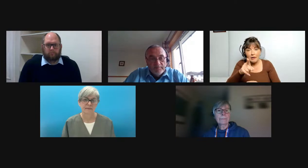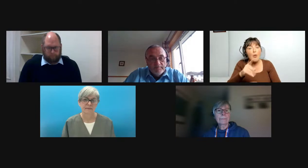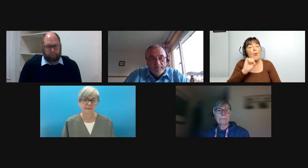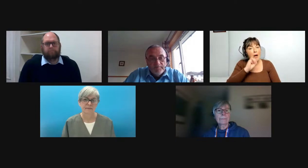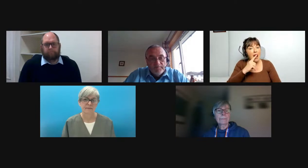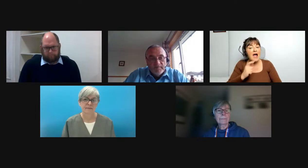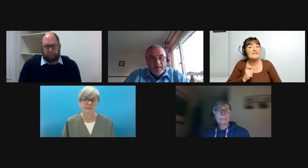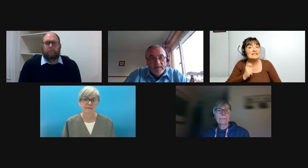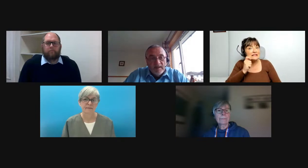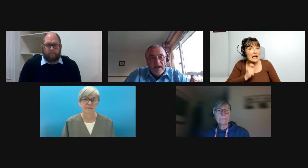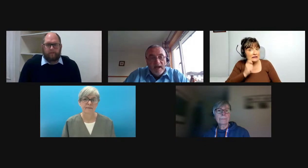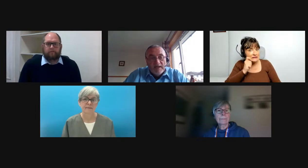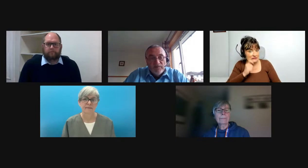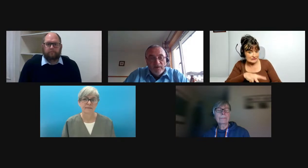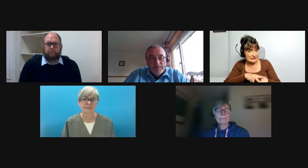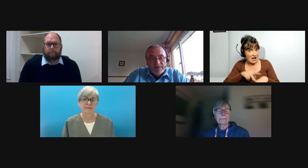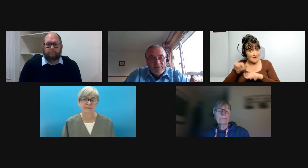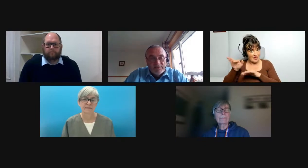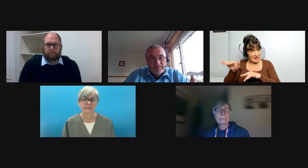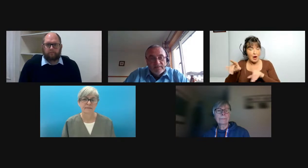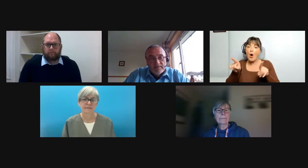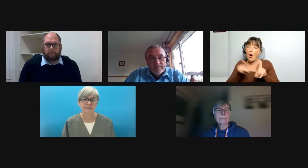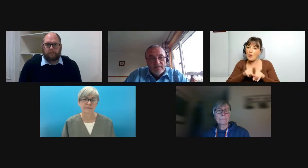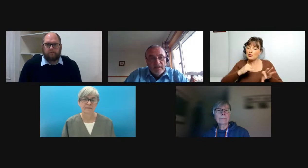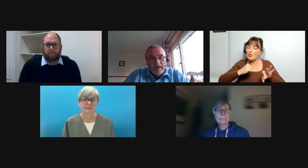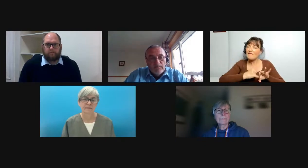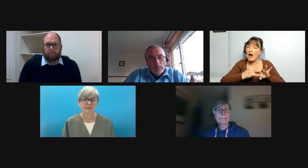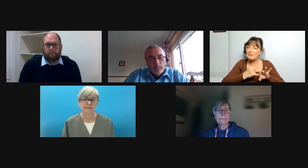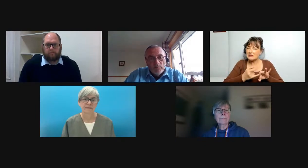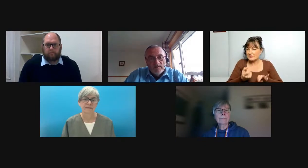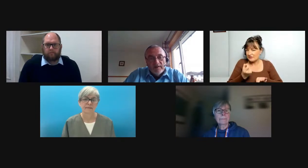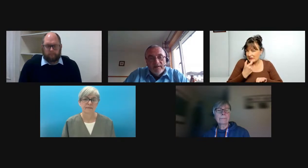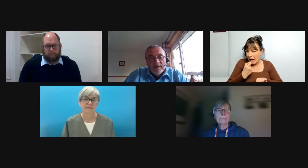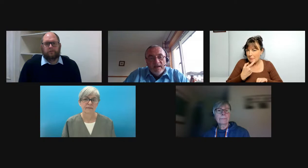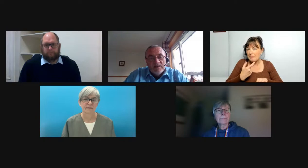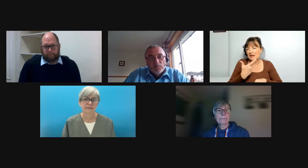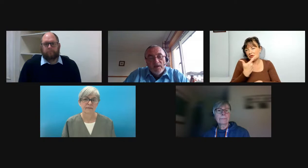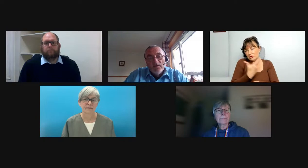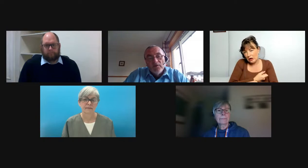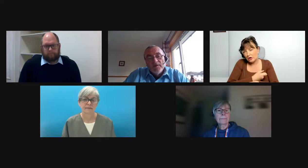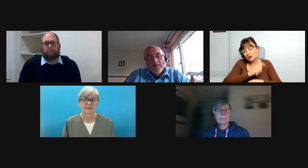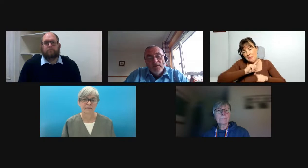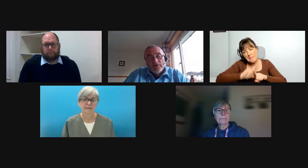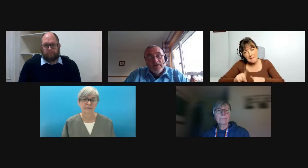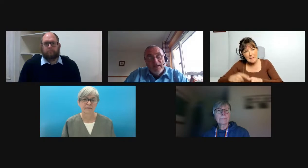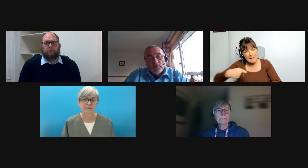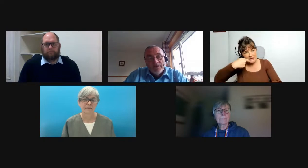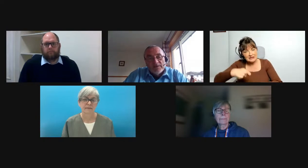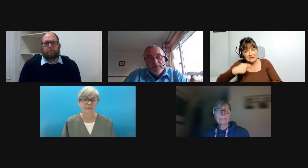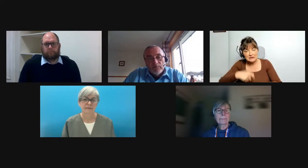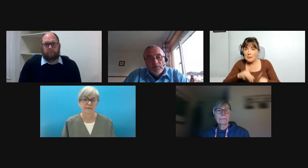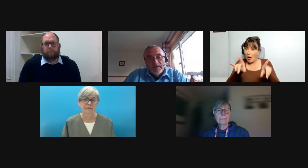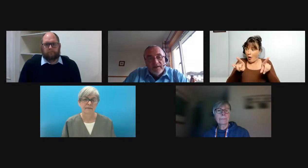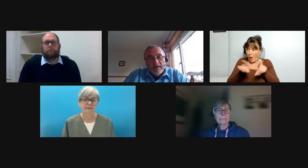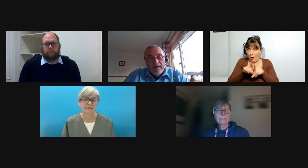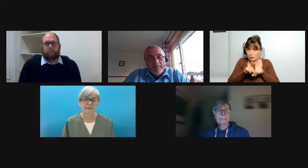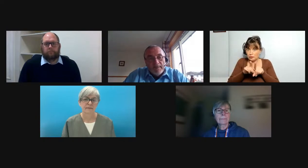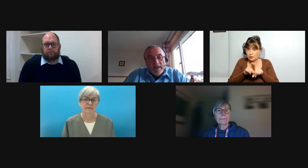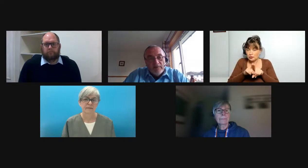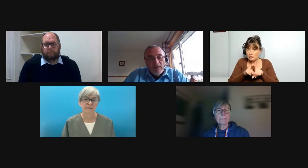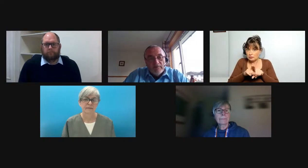available and pharmacists, and more importantly as well, or sorry, equally as